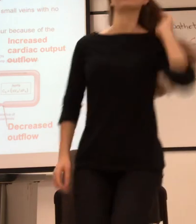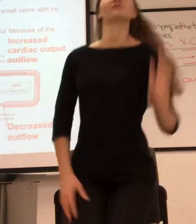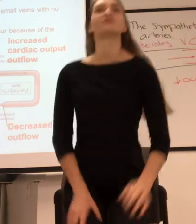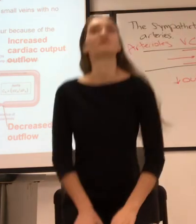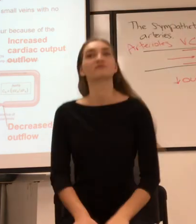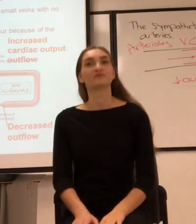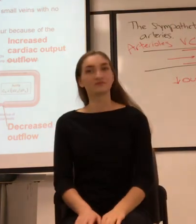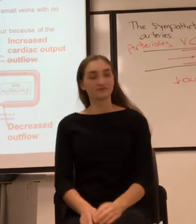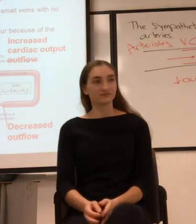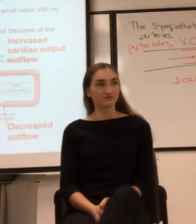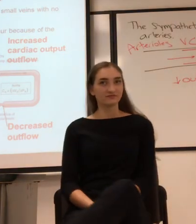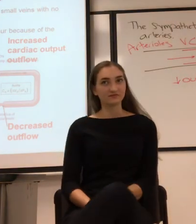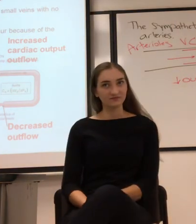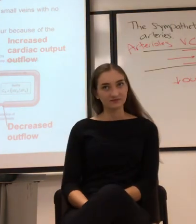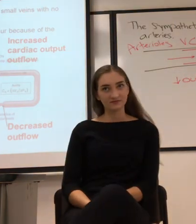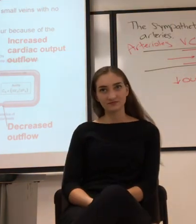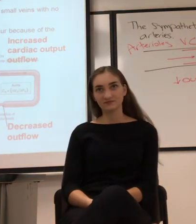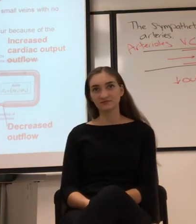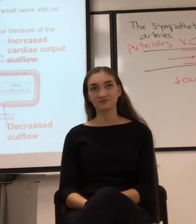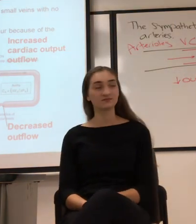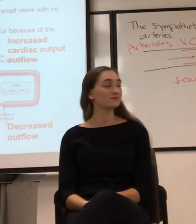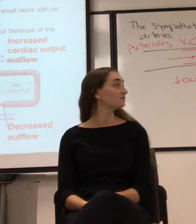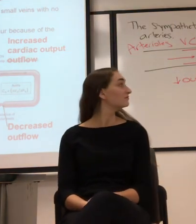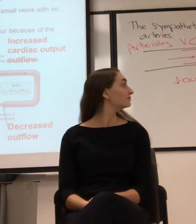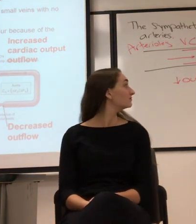A small constriction.